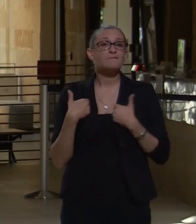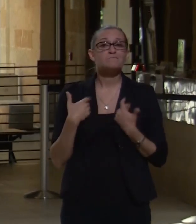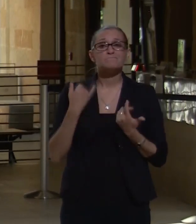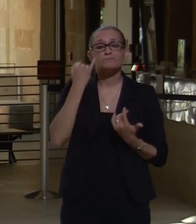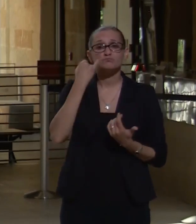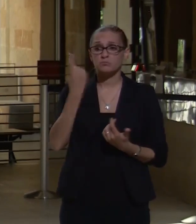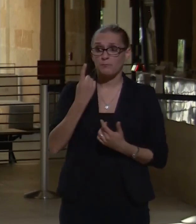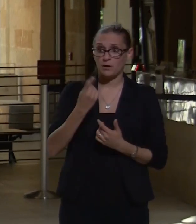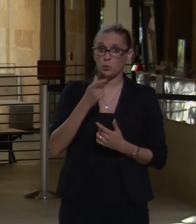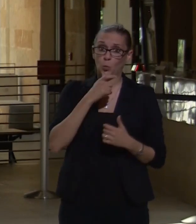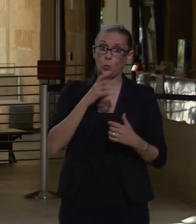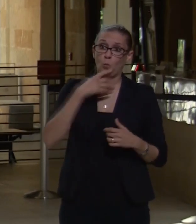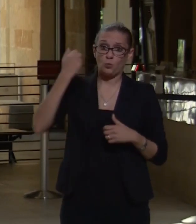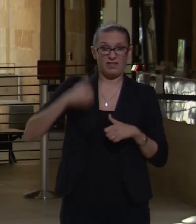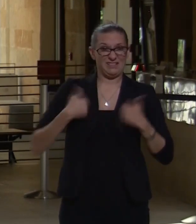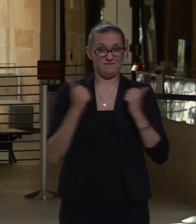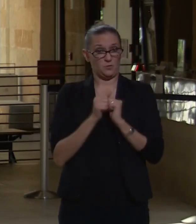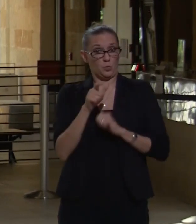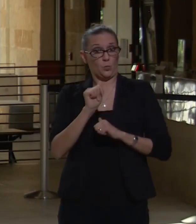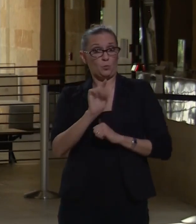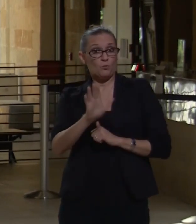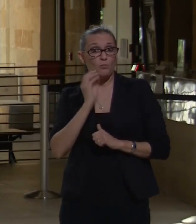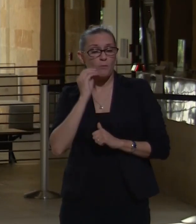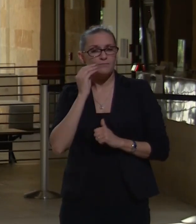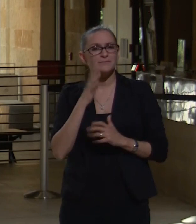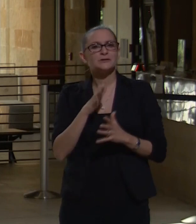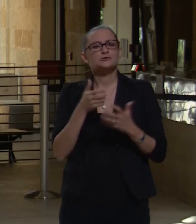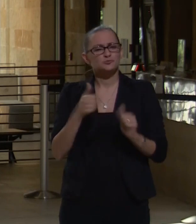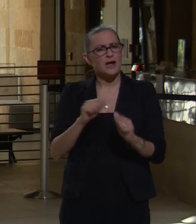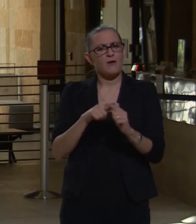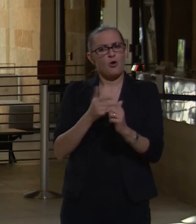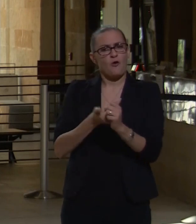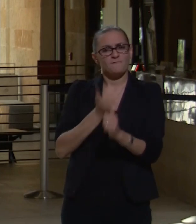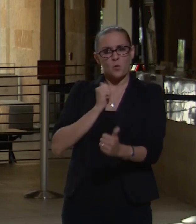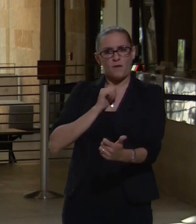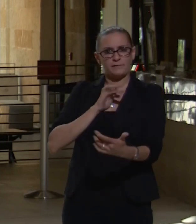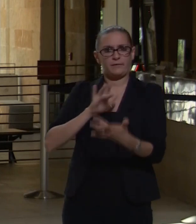who is older living in your home, you know, try to avoid